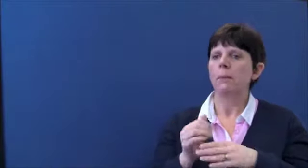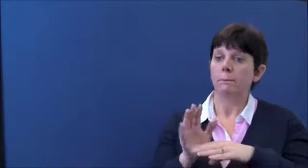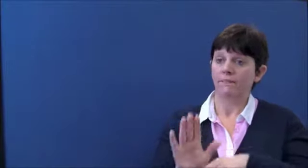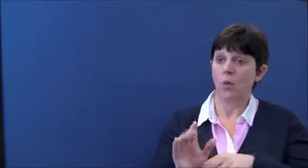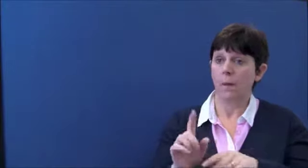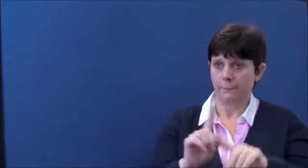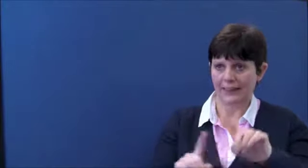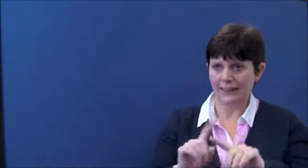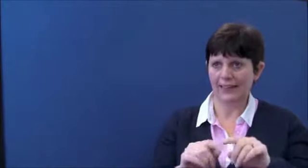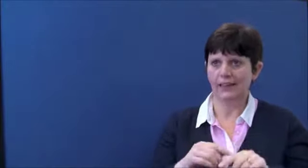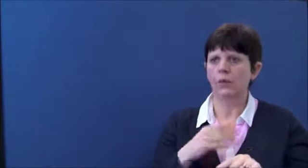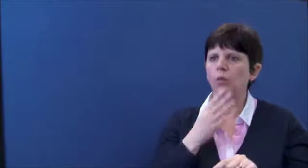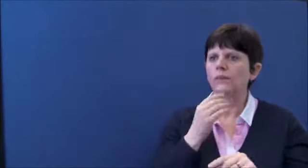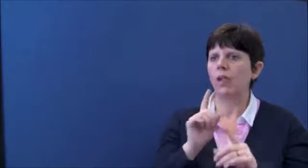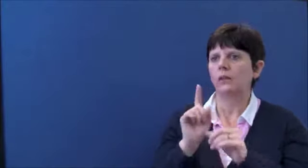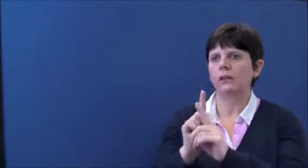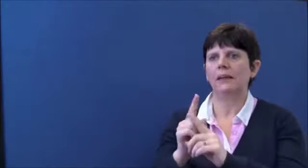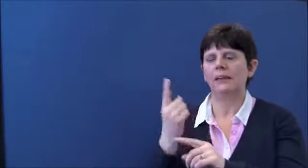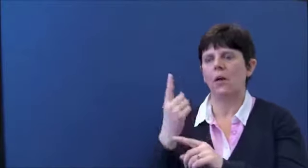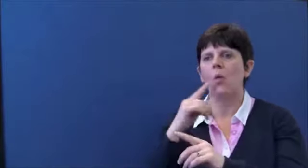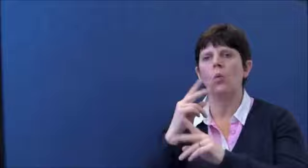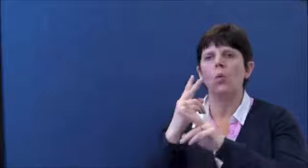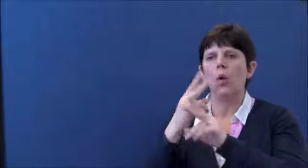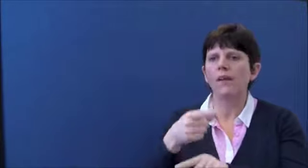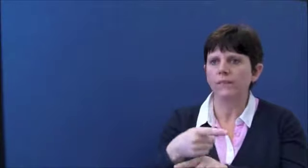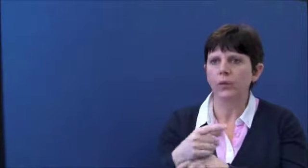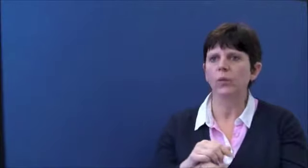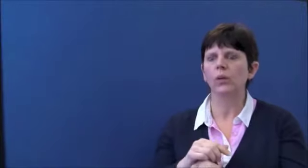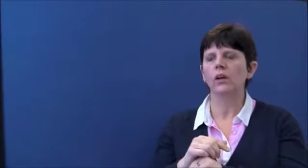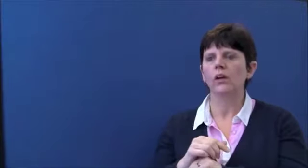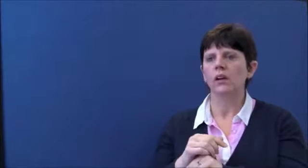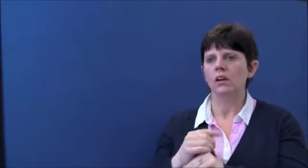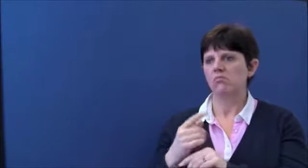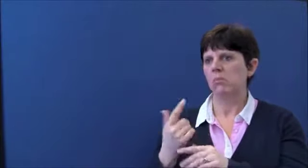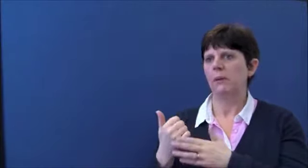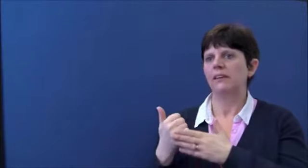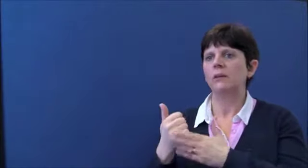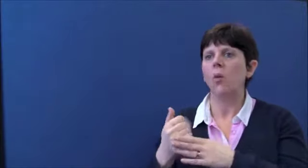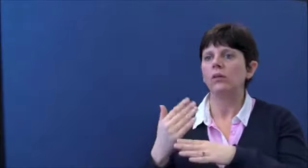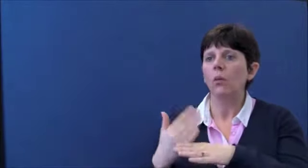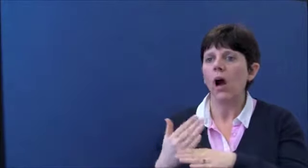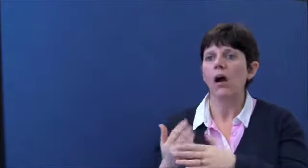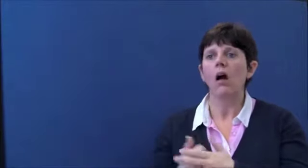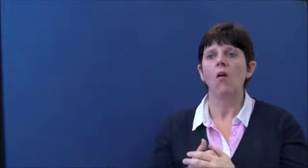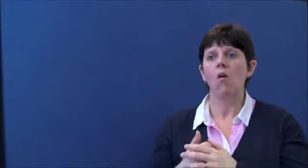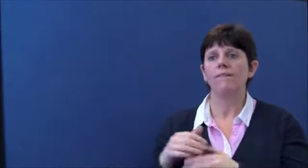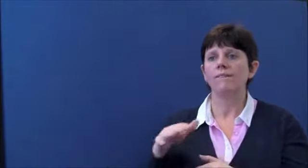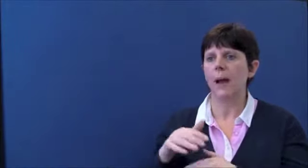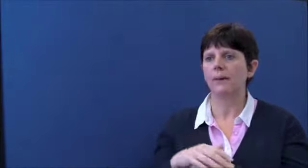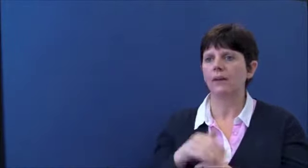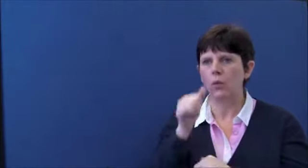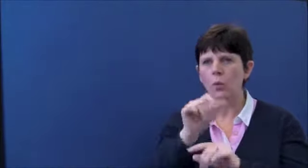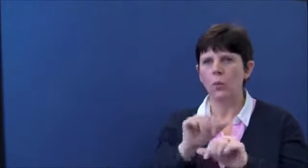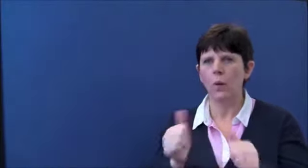Before the meeting, it would be useful for the researchers to be able to meet with someone who knows the young person well, maybe a support worker or a family